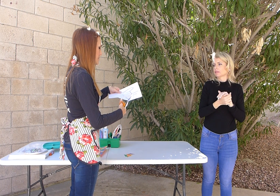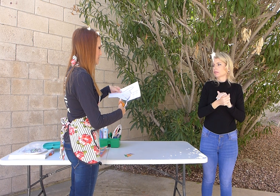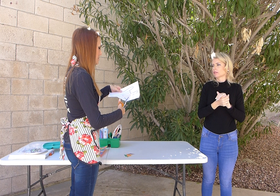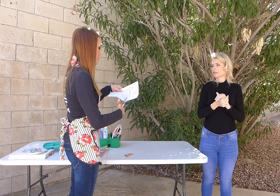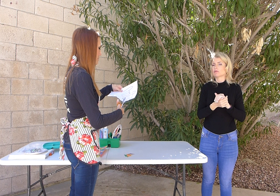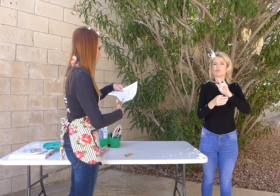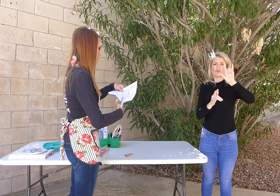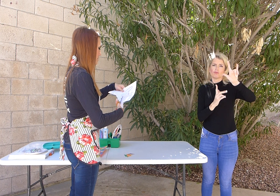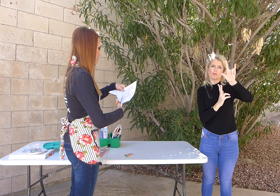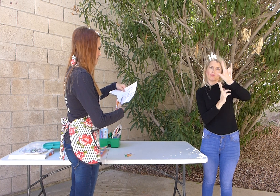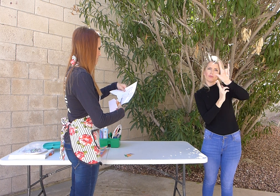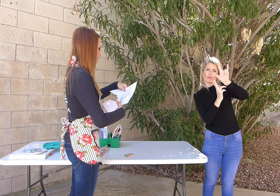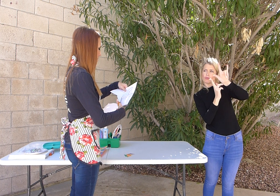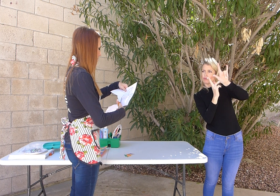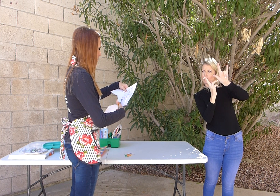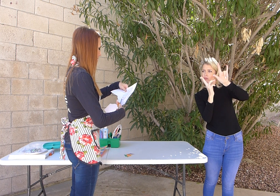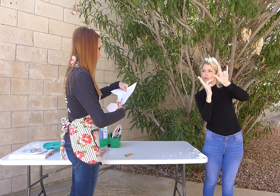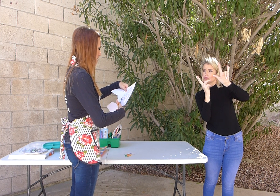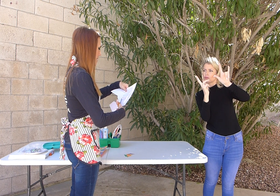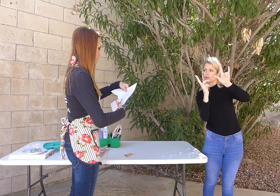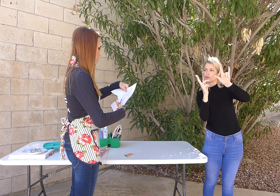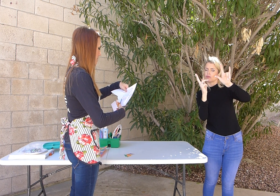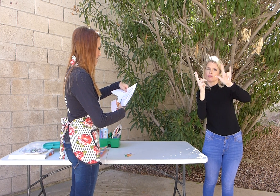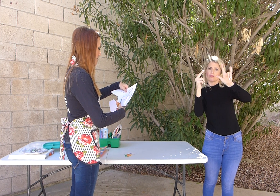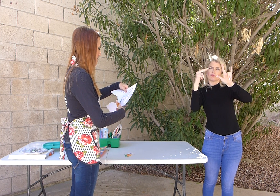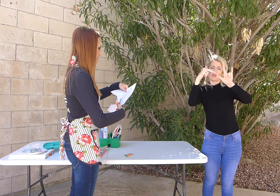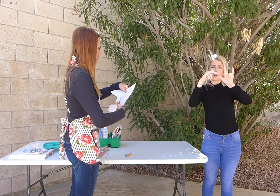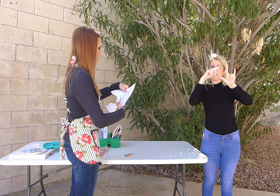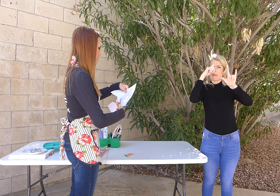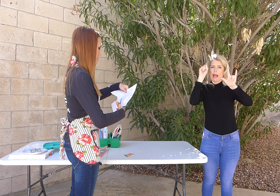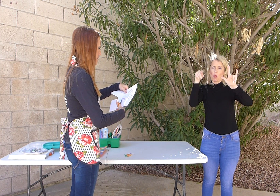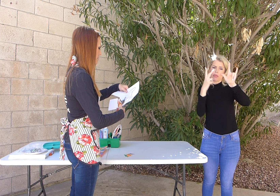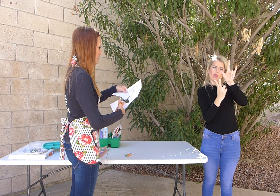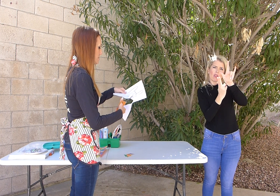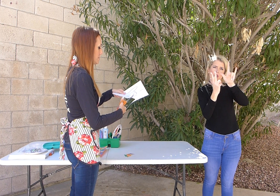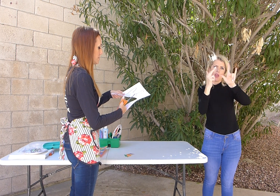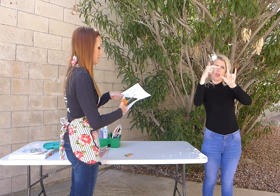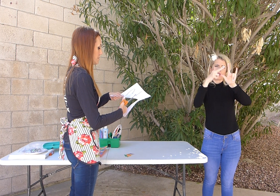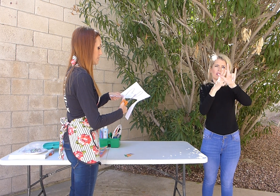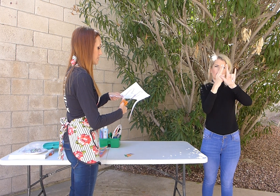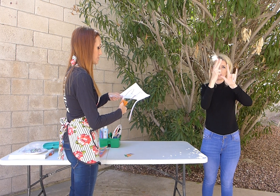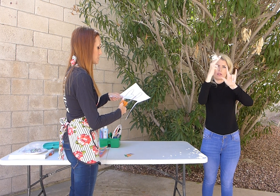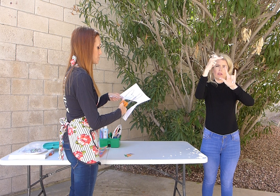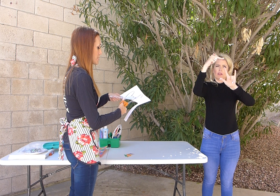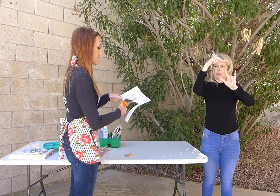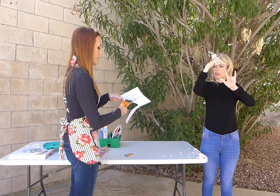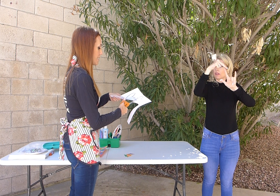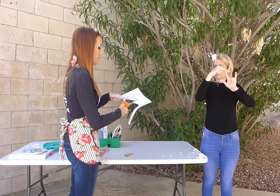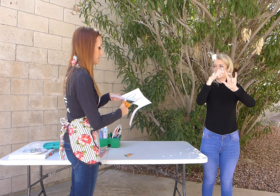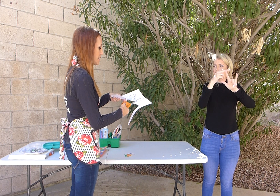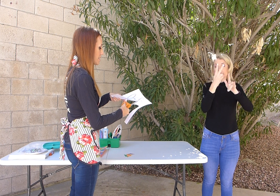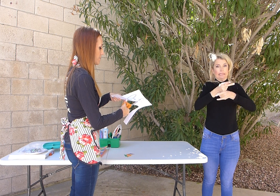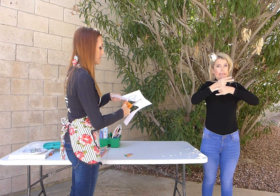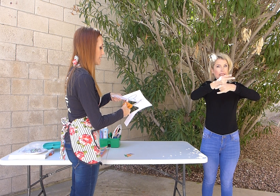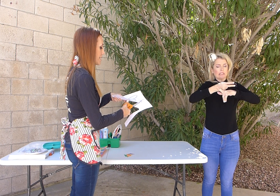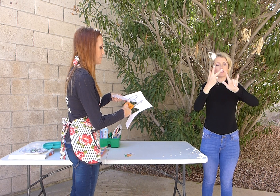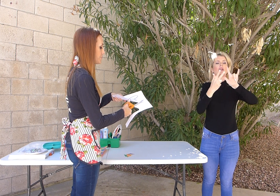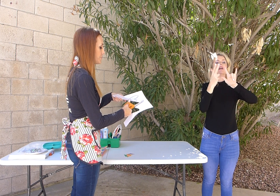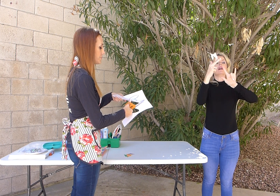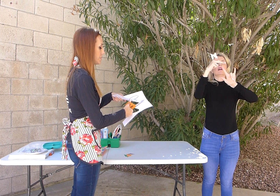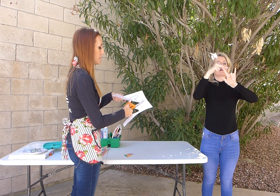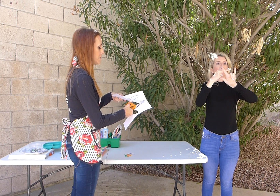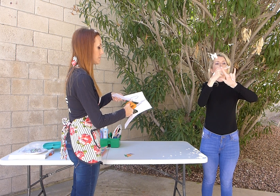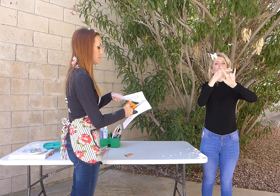with your scissors. You're going to cut out the black here. I'm just being careful, taking my